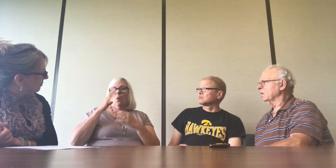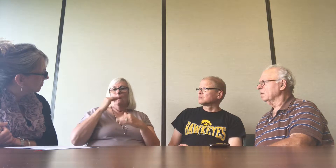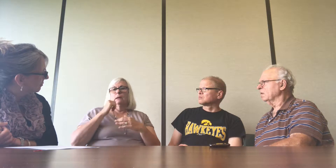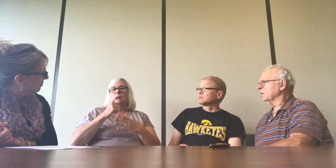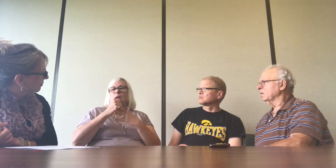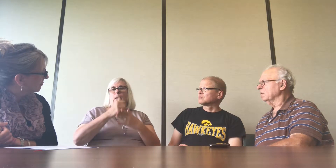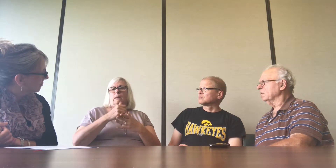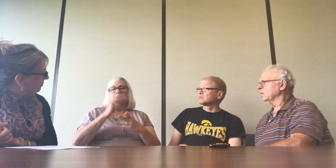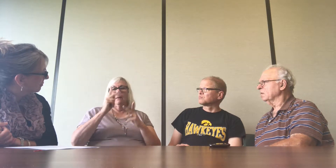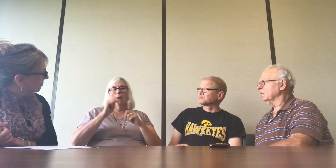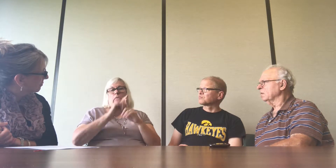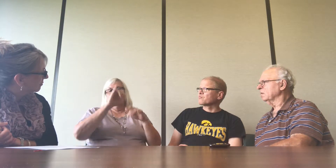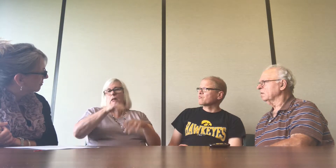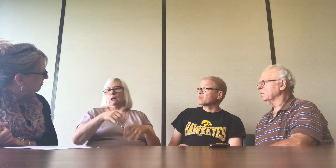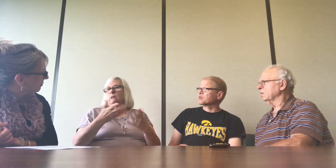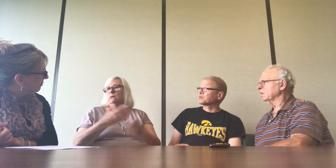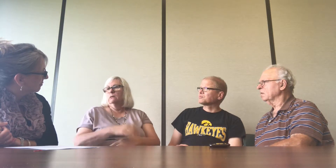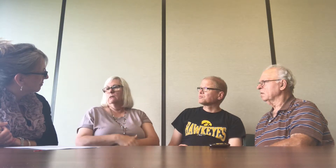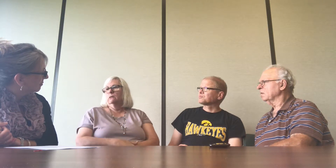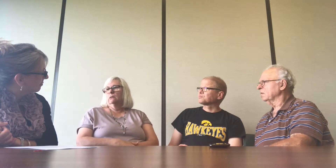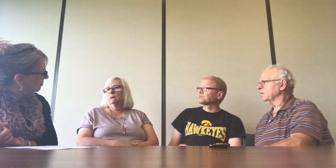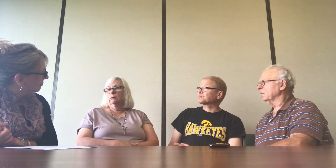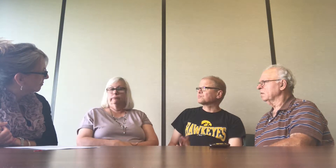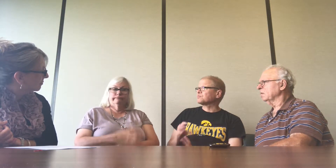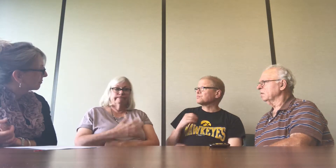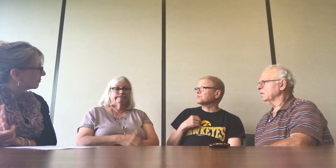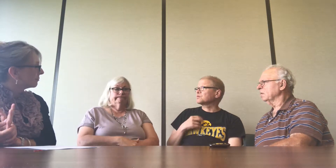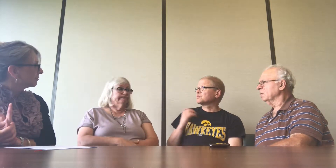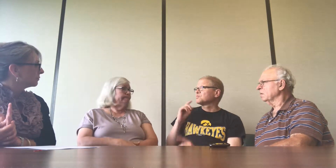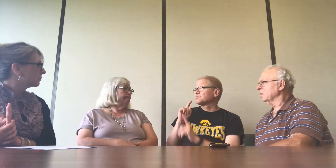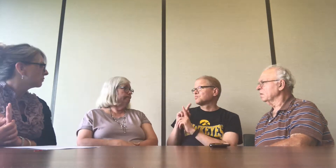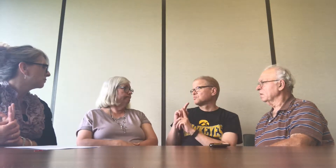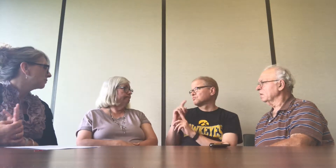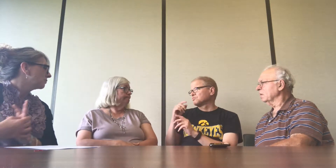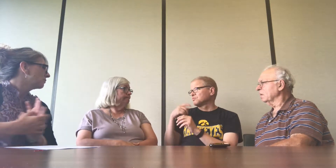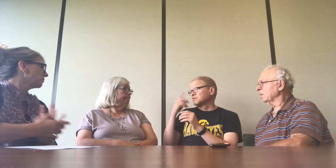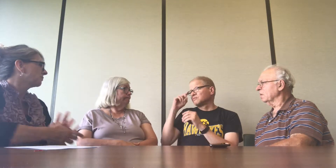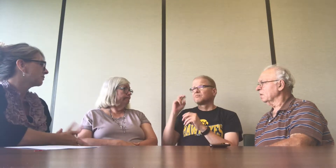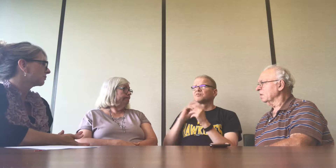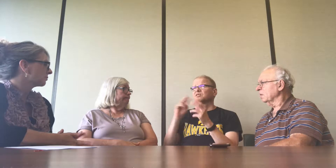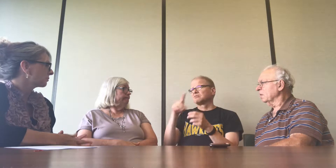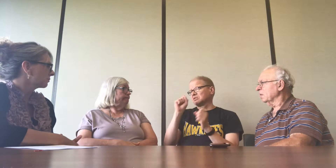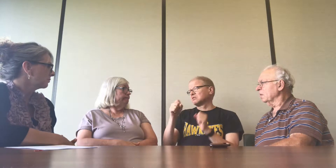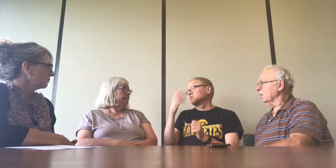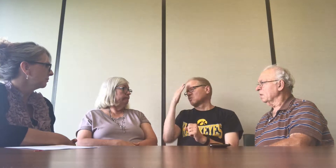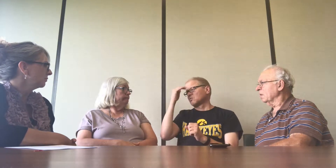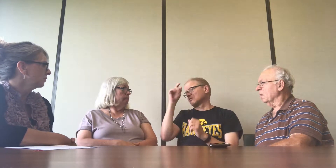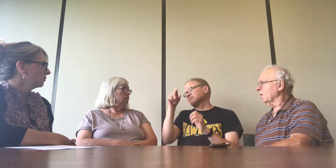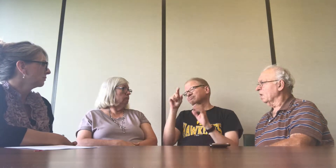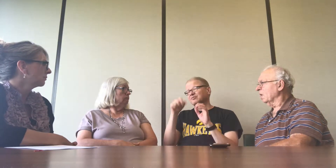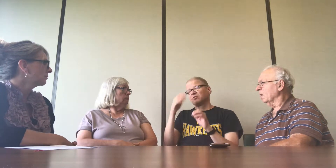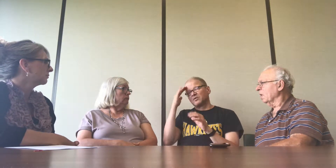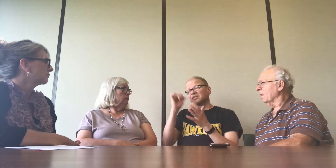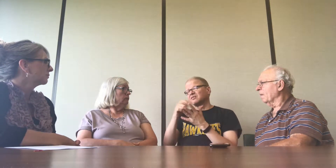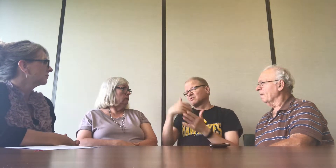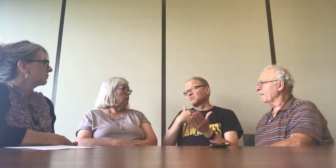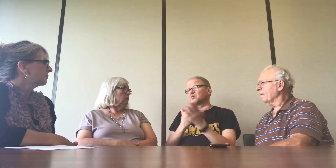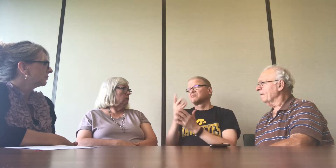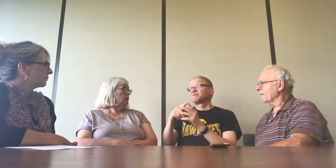passed away not ever seeing any of the money from his Social Security check. And we tried to help file a report, but at that time there was no one